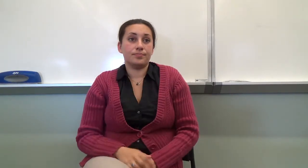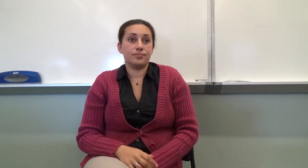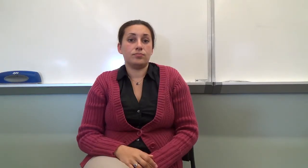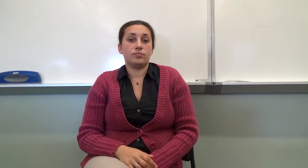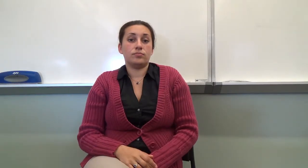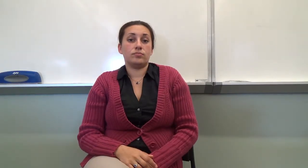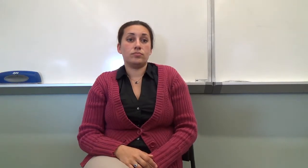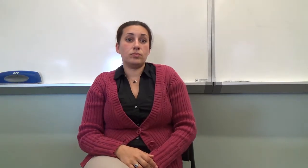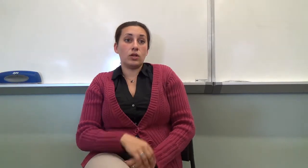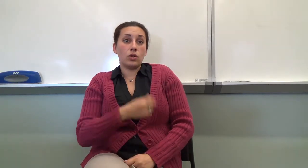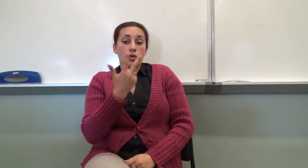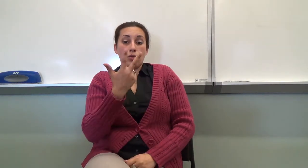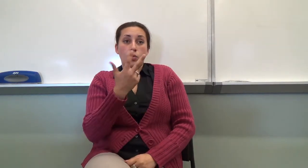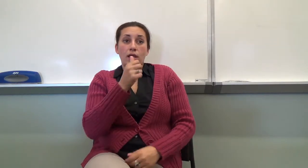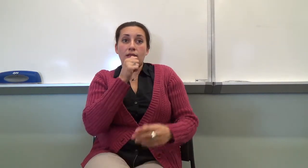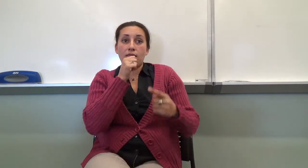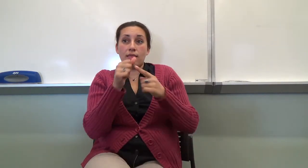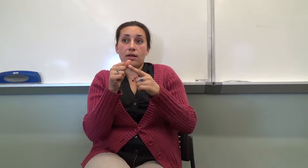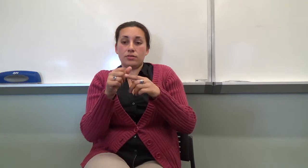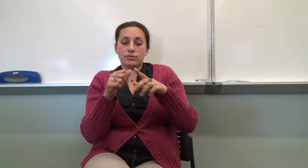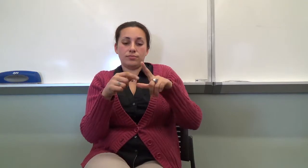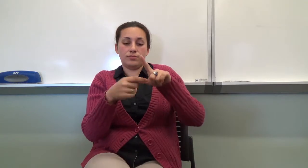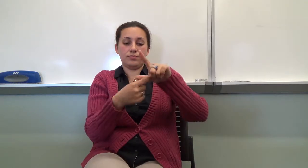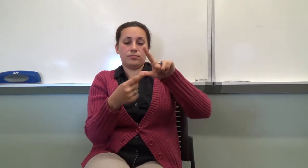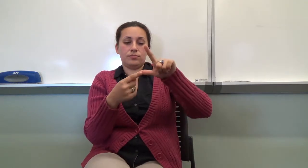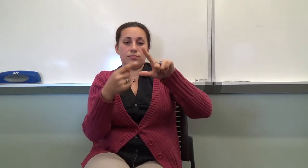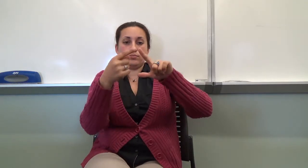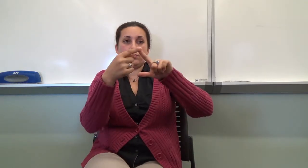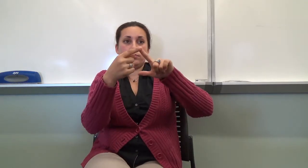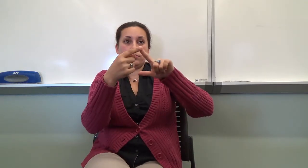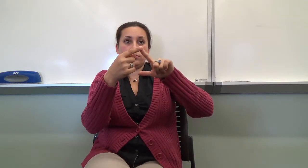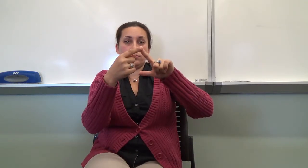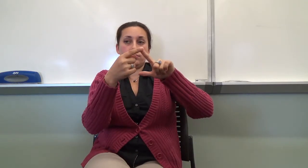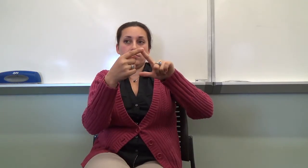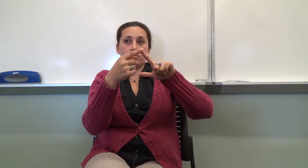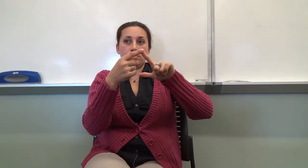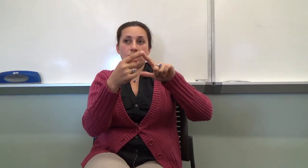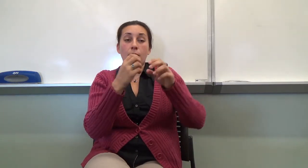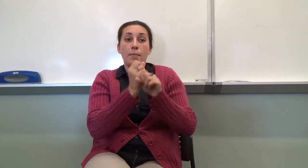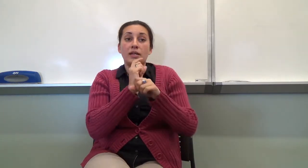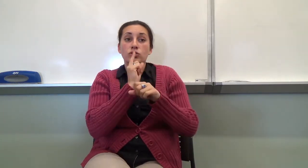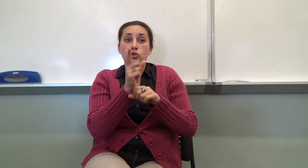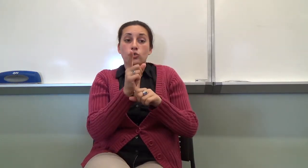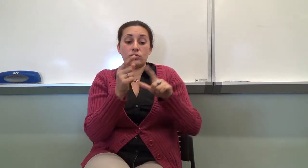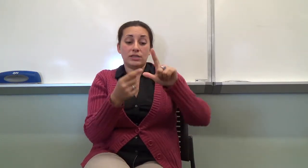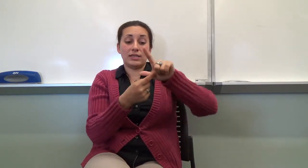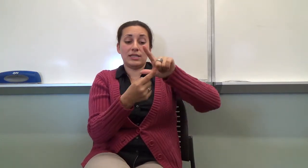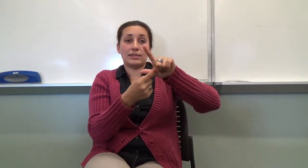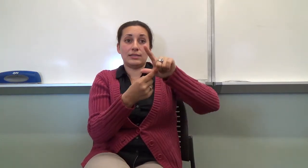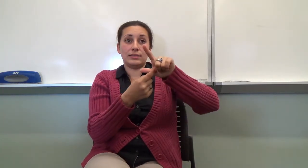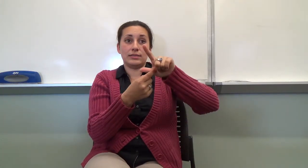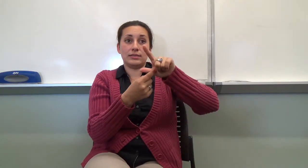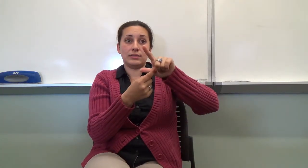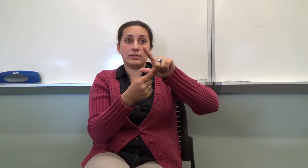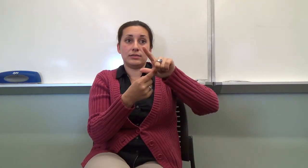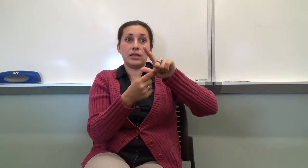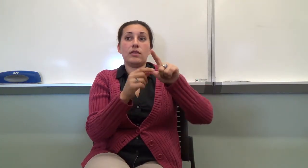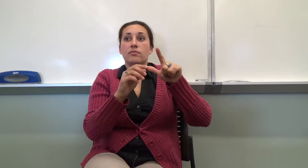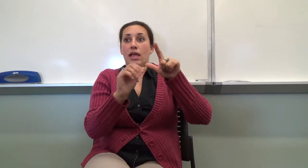take the three letters to label the angle, but make sure that the vertex letter is in the middle of it. So you could do something